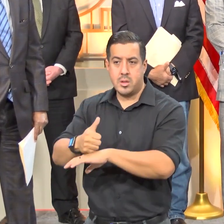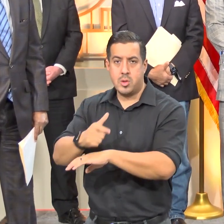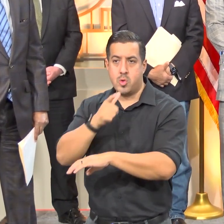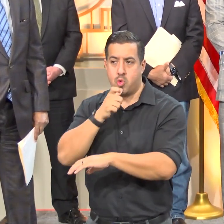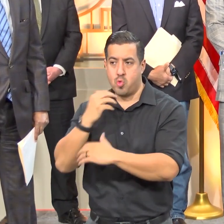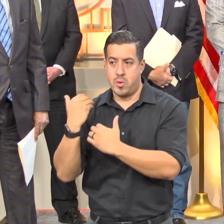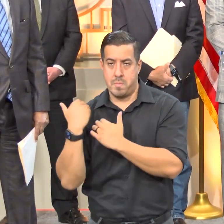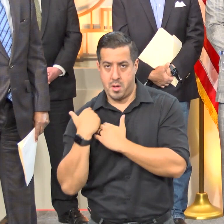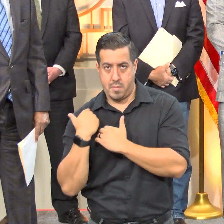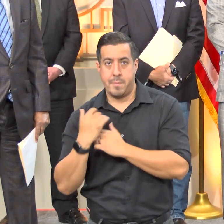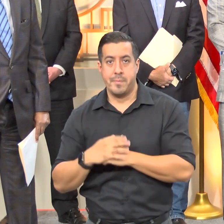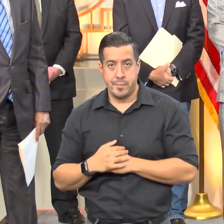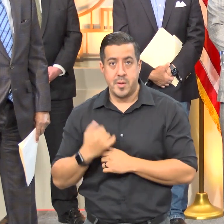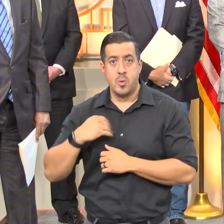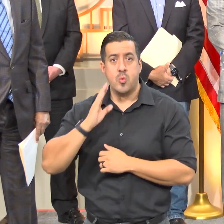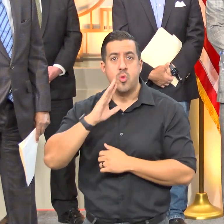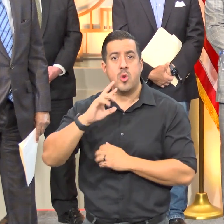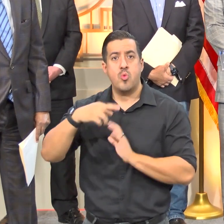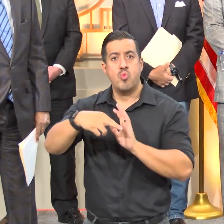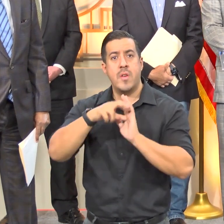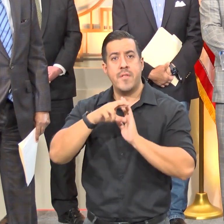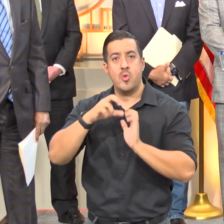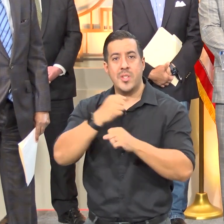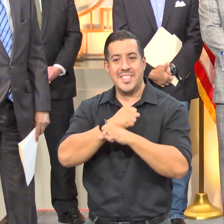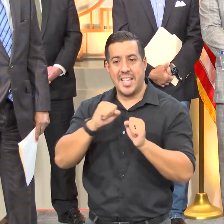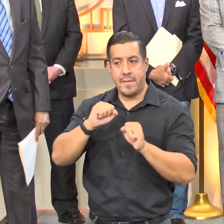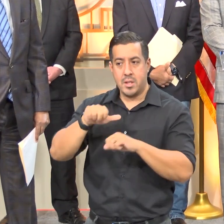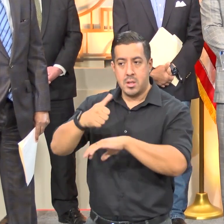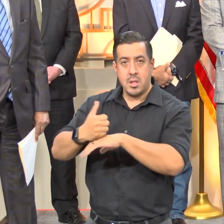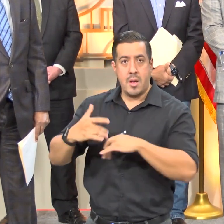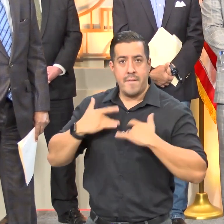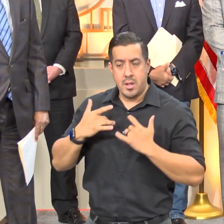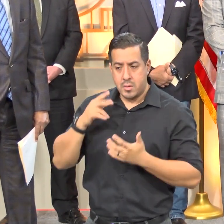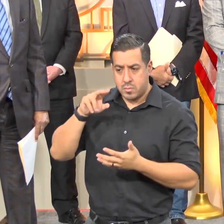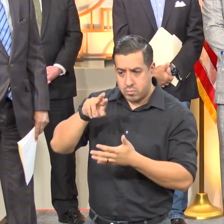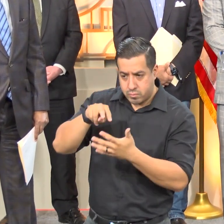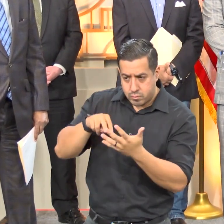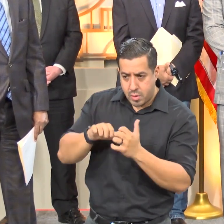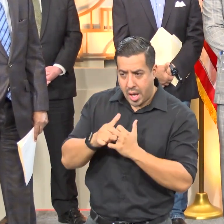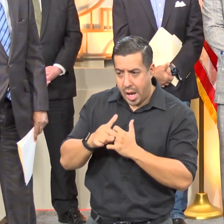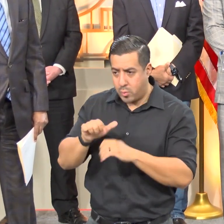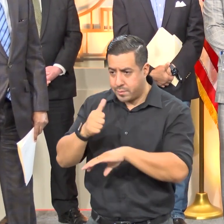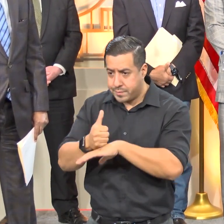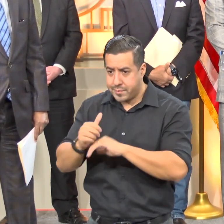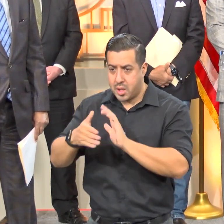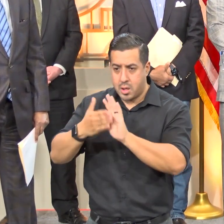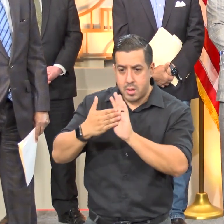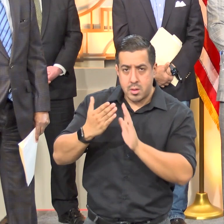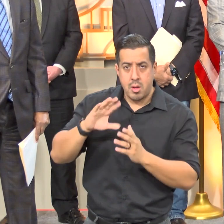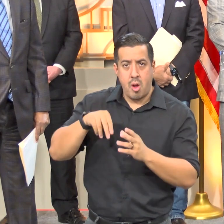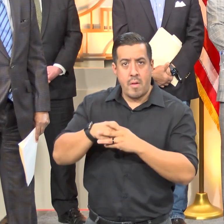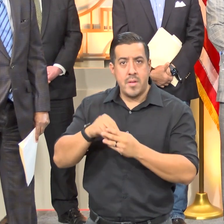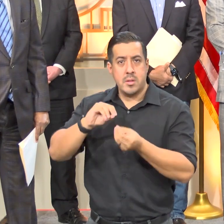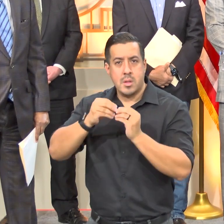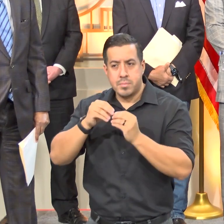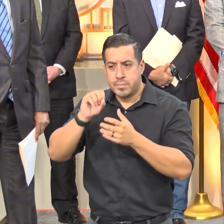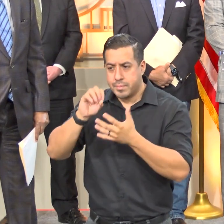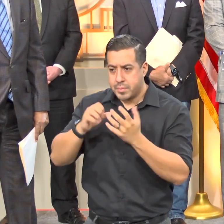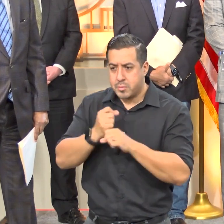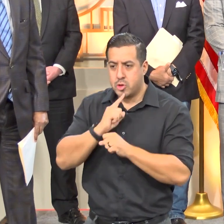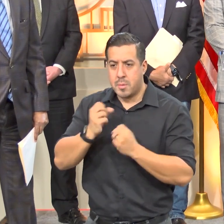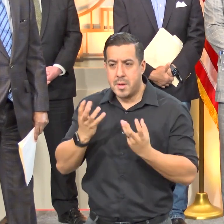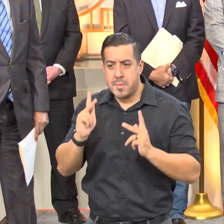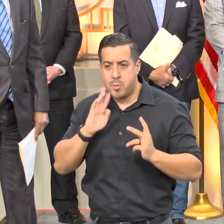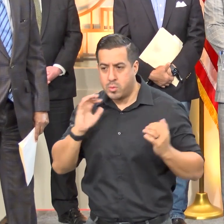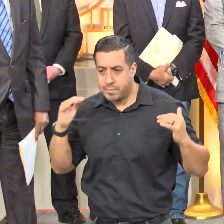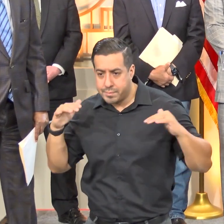will review the safety standards of how events are set up and operated, logistics inside an event footprint,